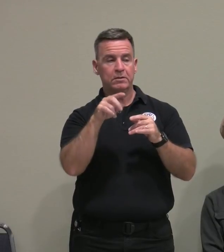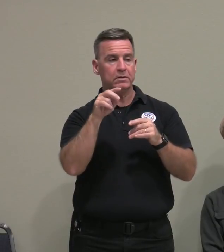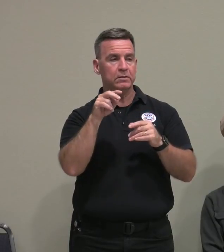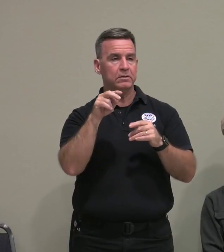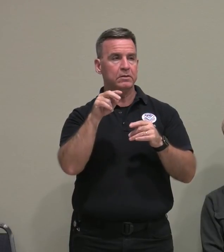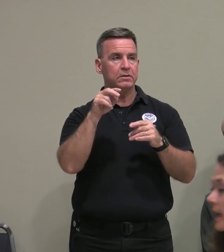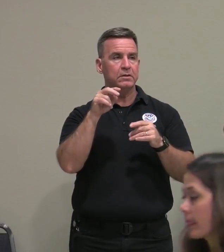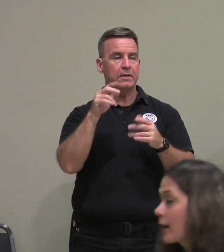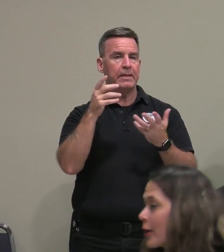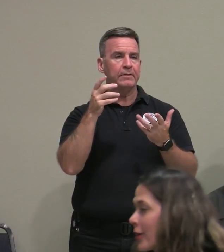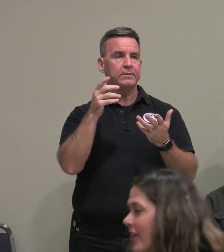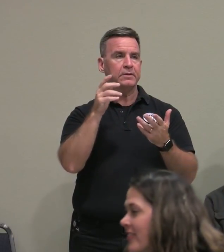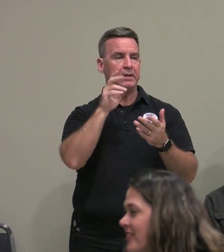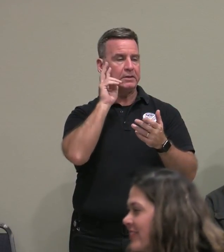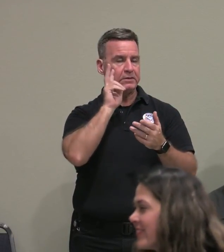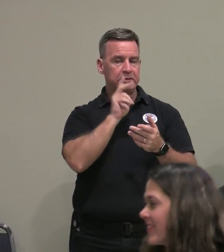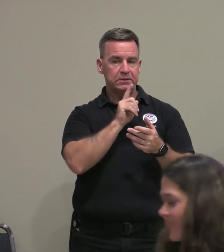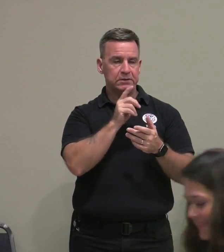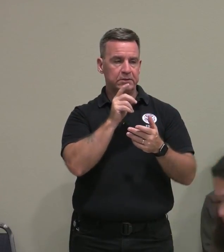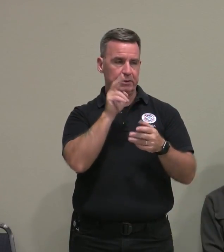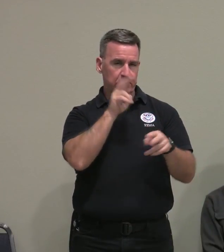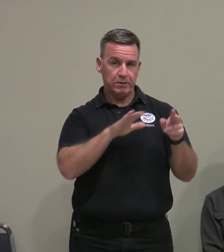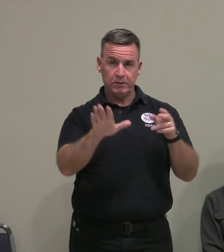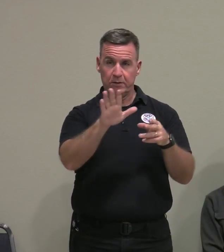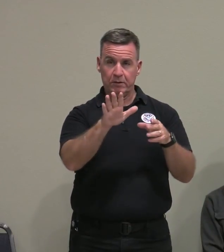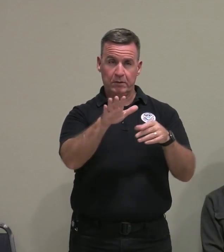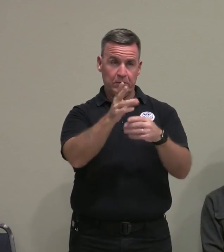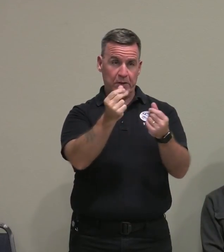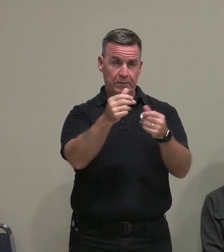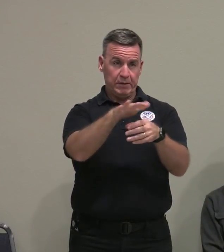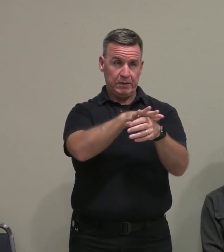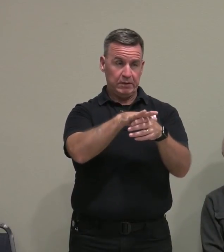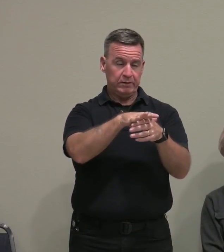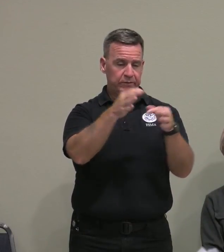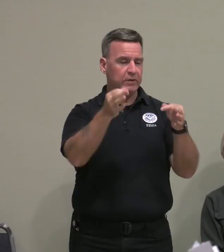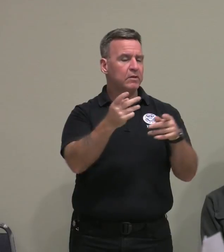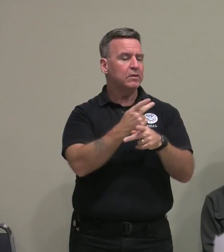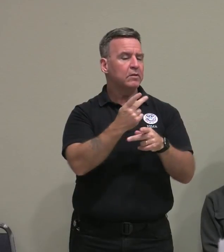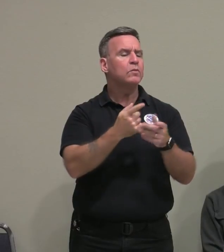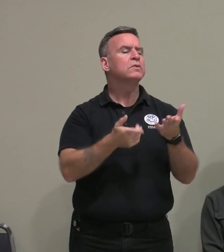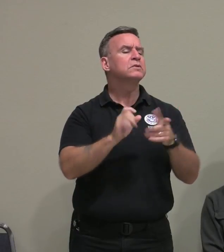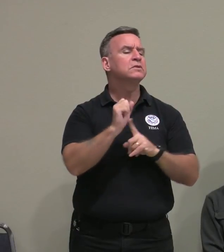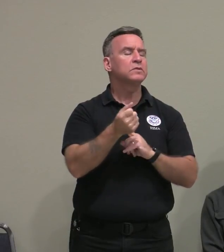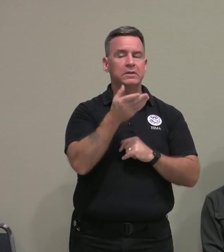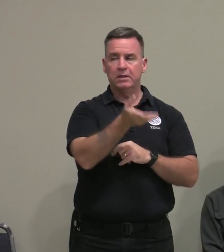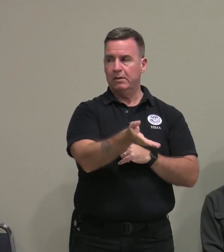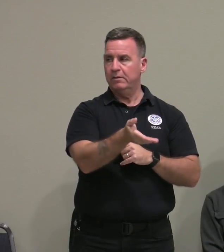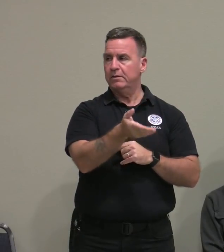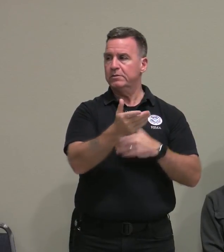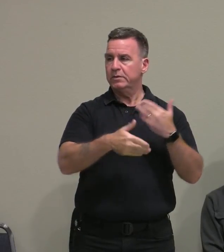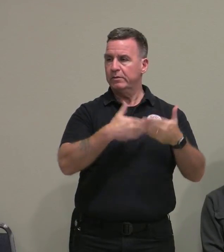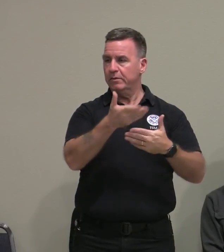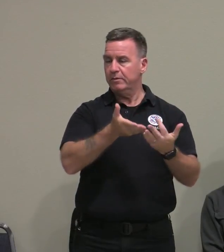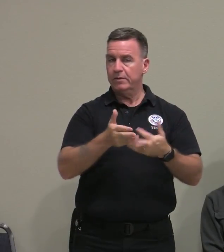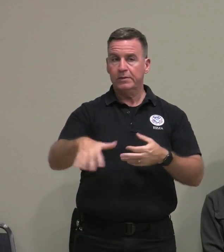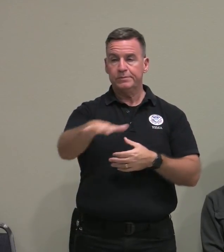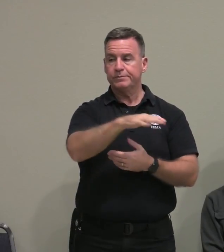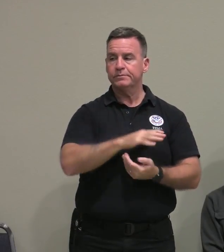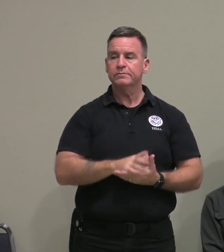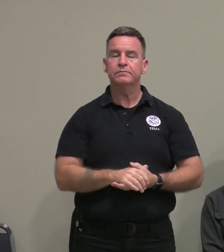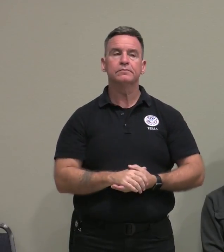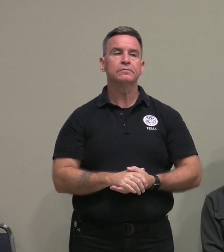actually look at your parcel of property and determine what's the status of it as we move through there.